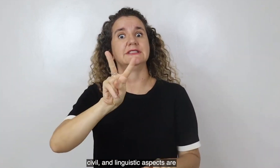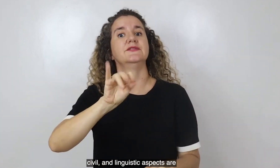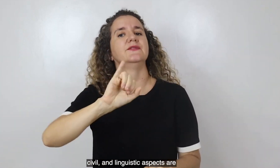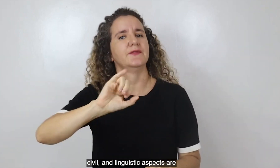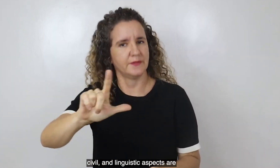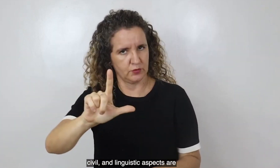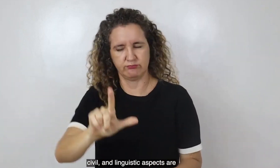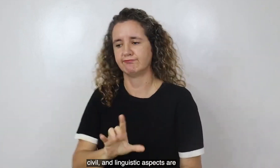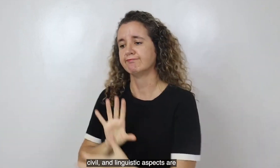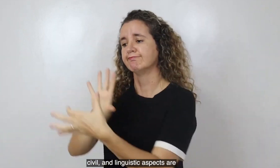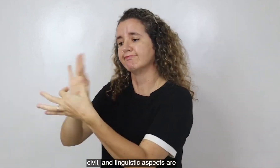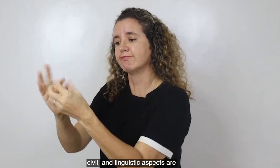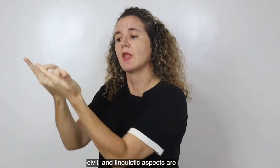together.